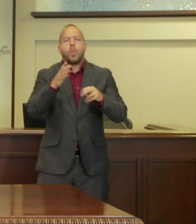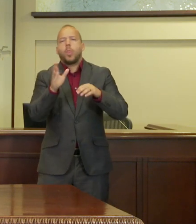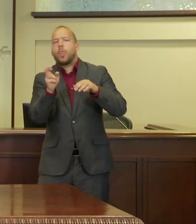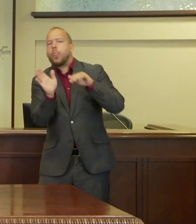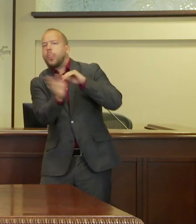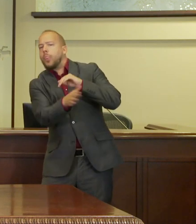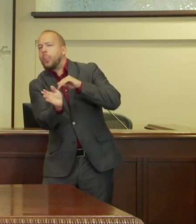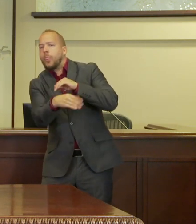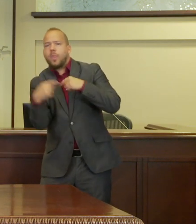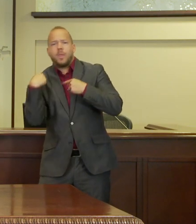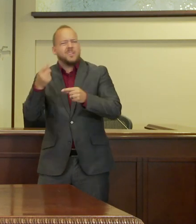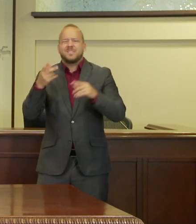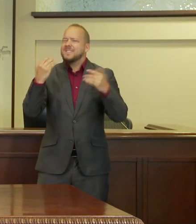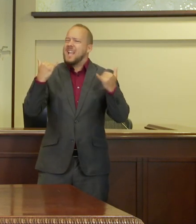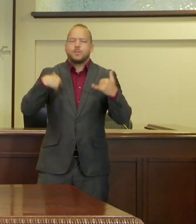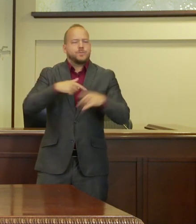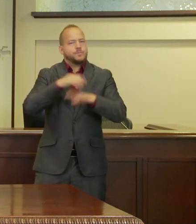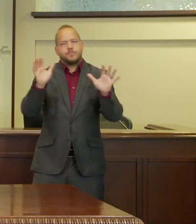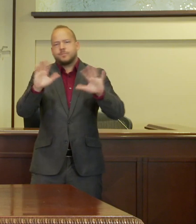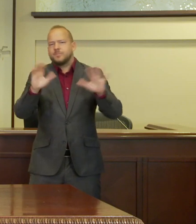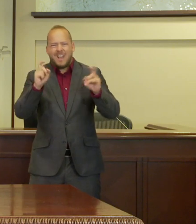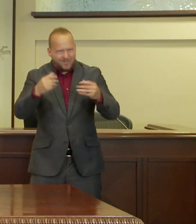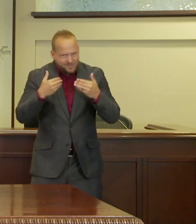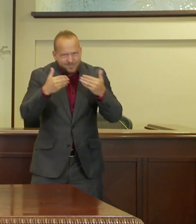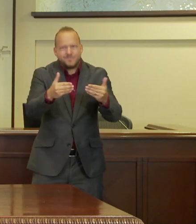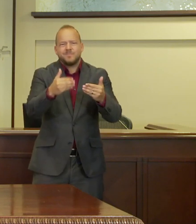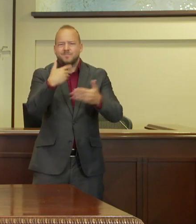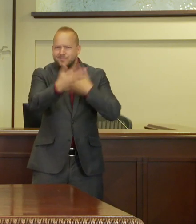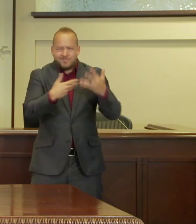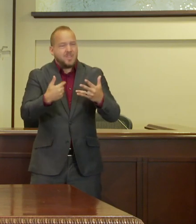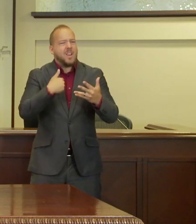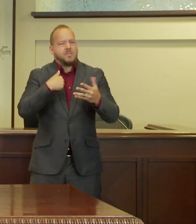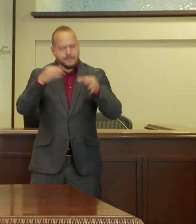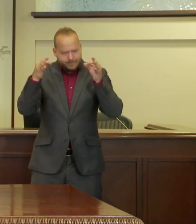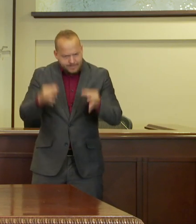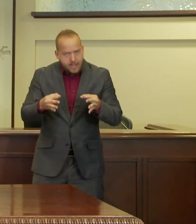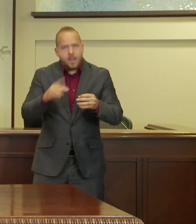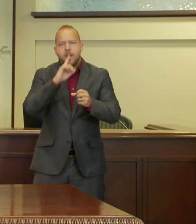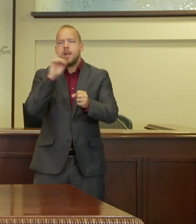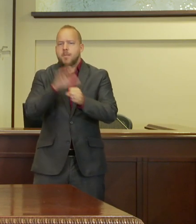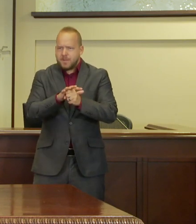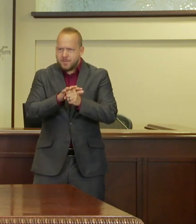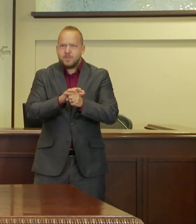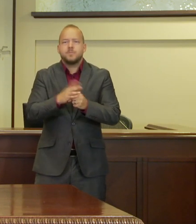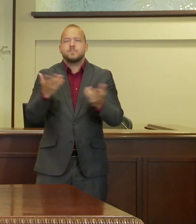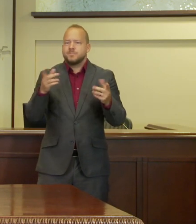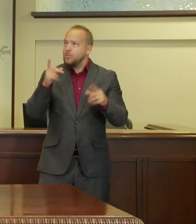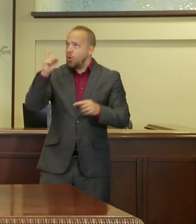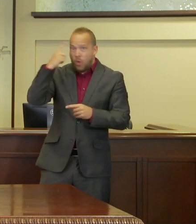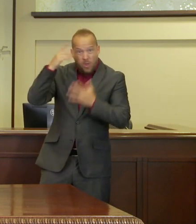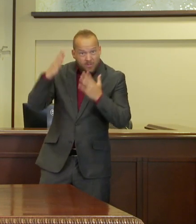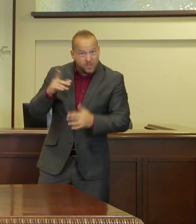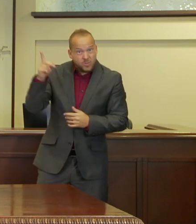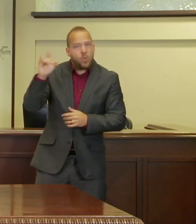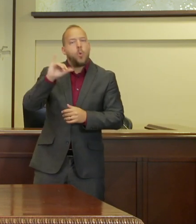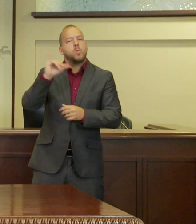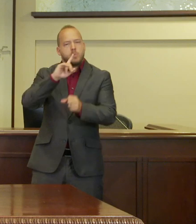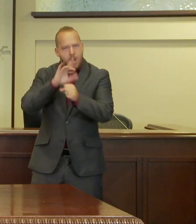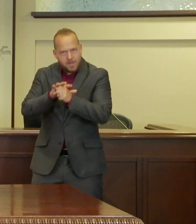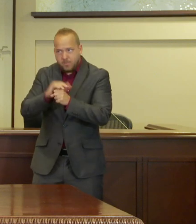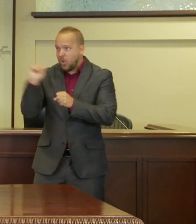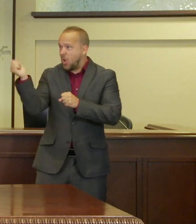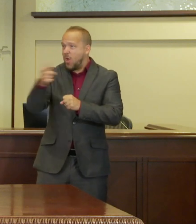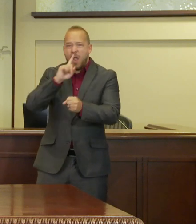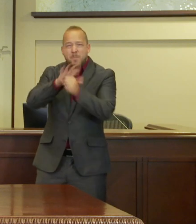So those are some of the things I committed to. And the governor made a series of commitments, as did my colleague